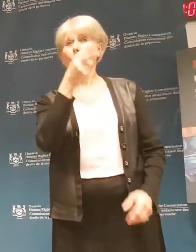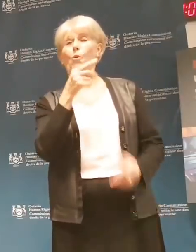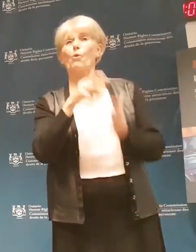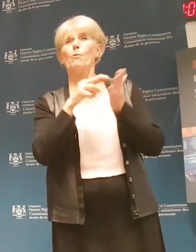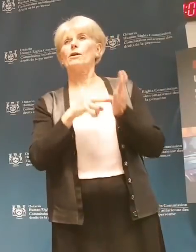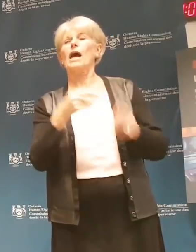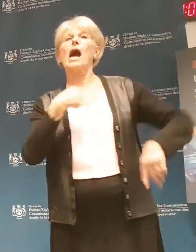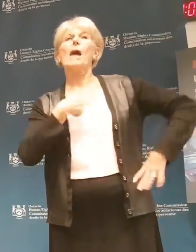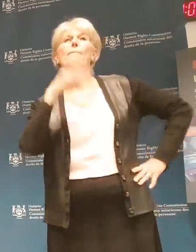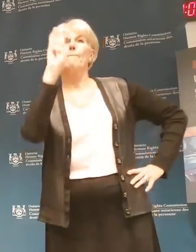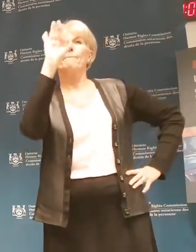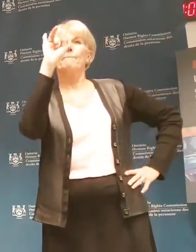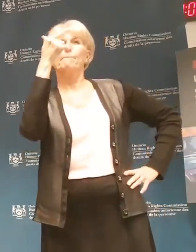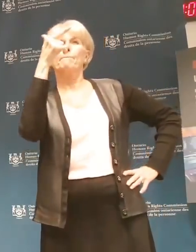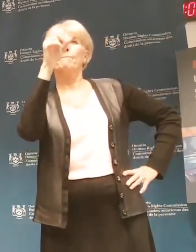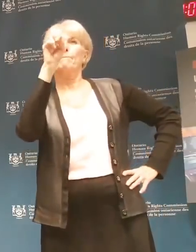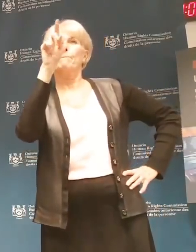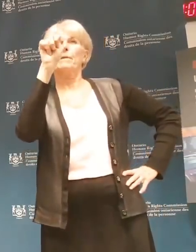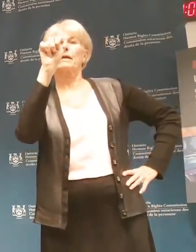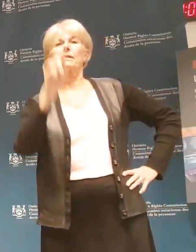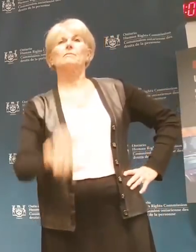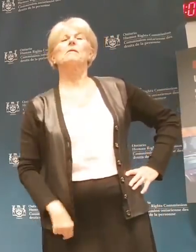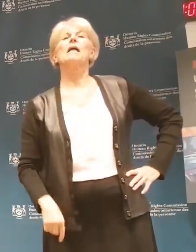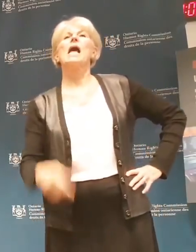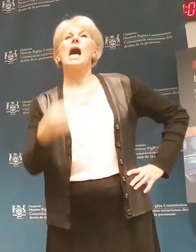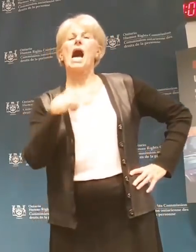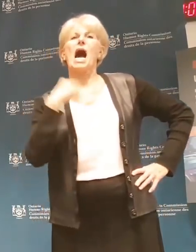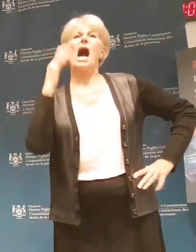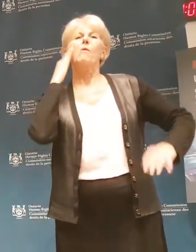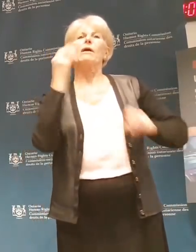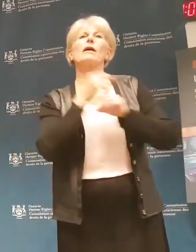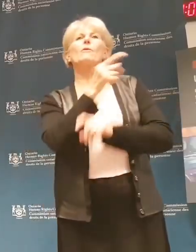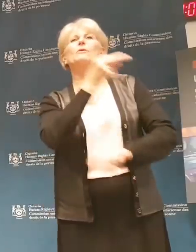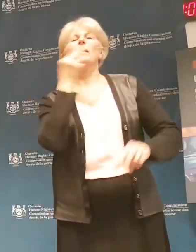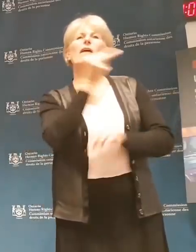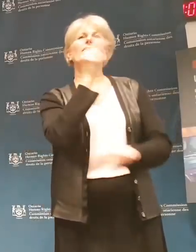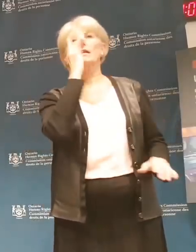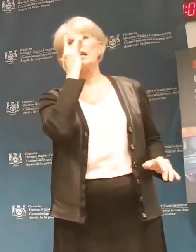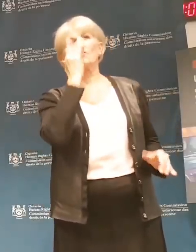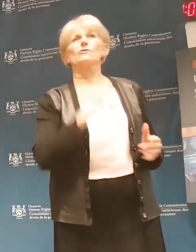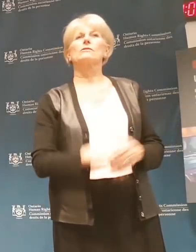a bigot and I'm going to get those effing niggers.